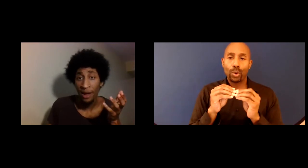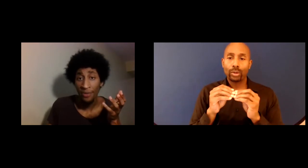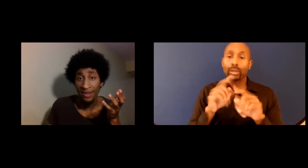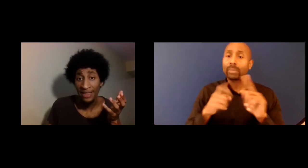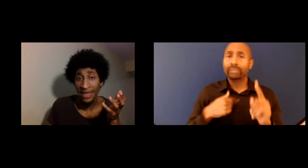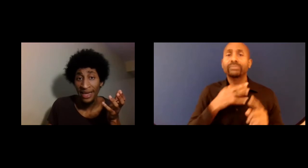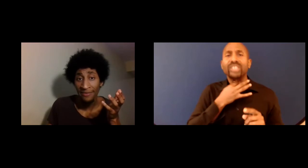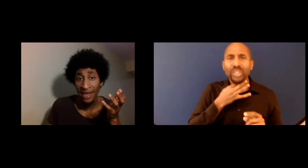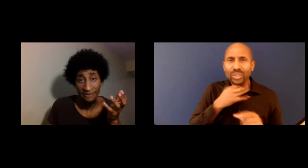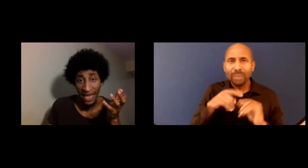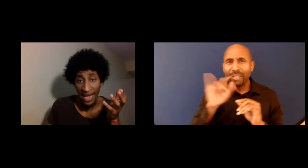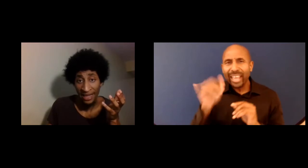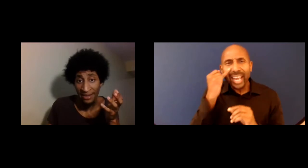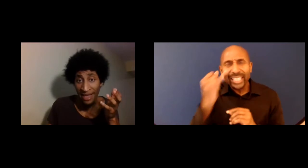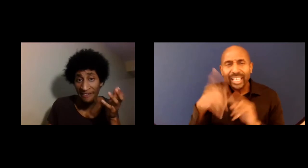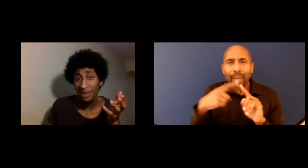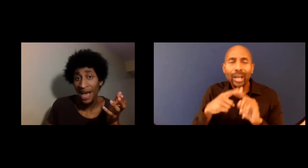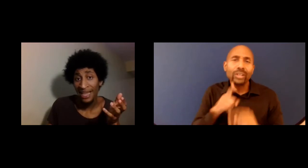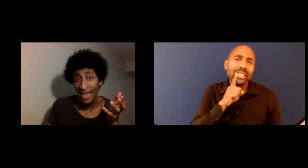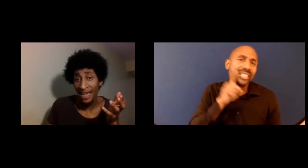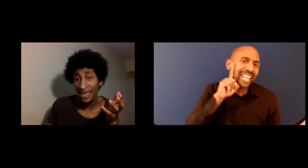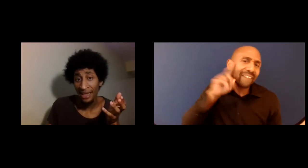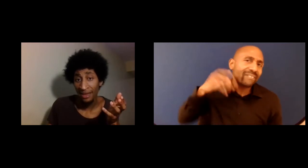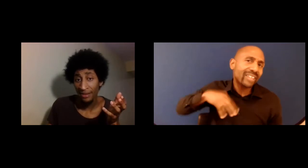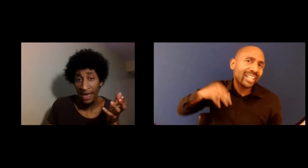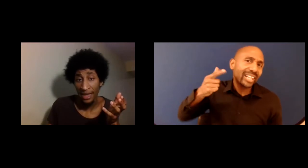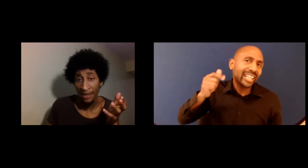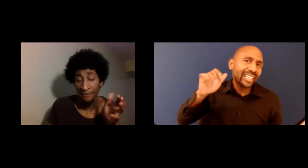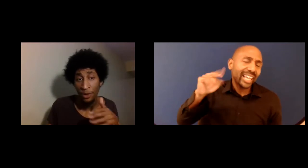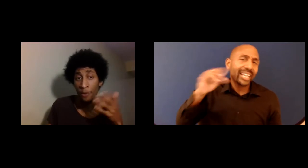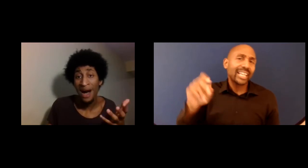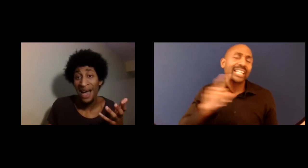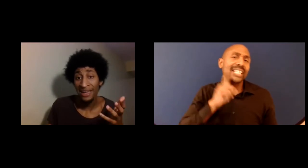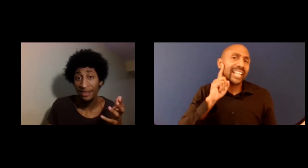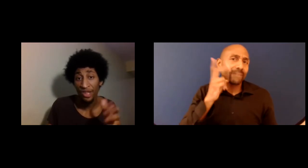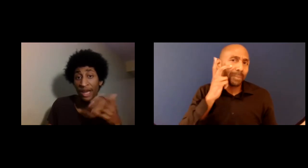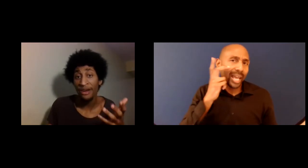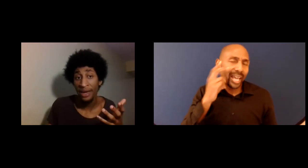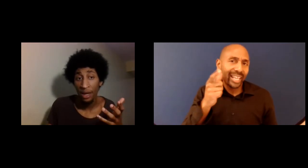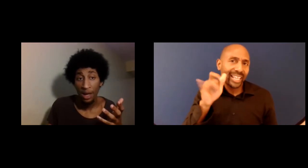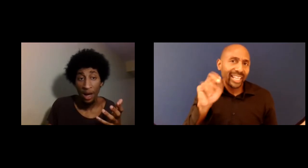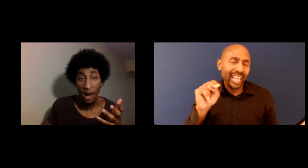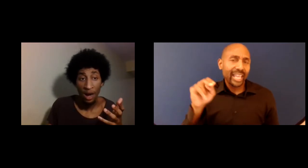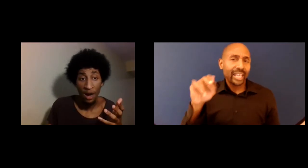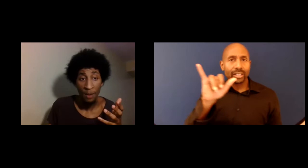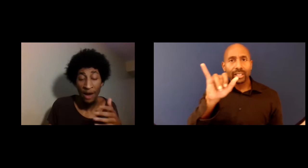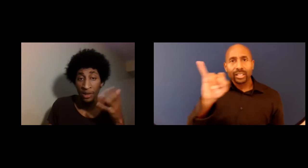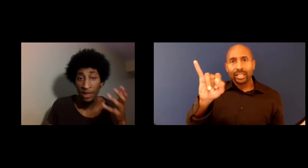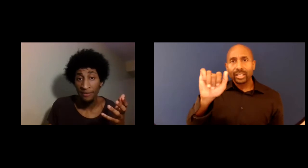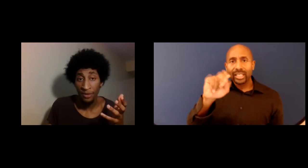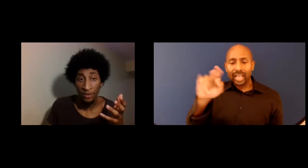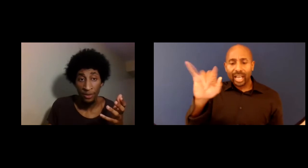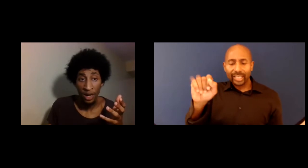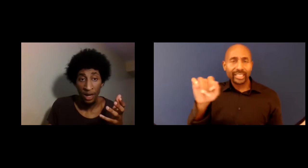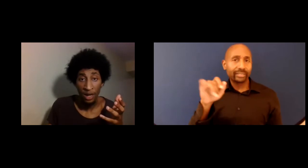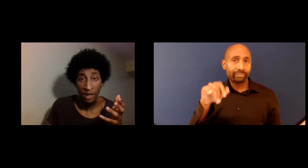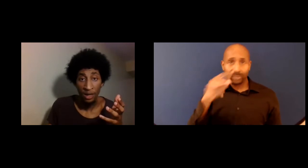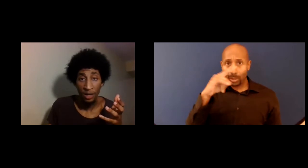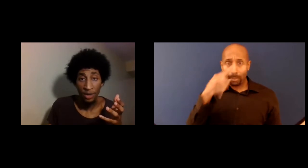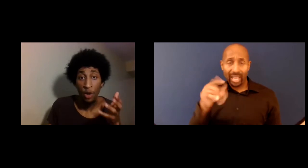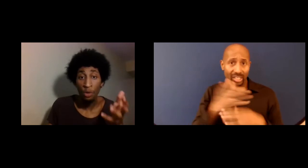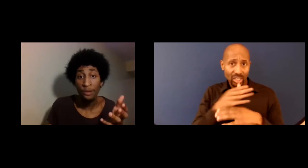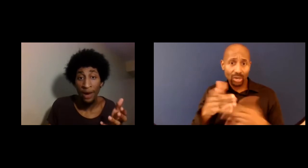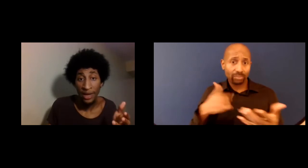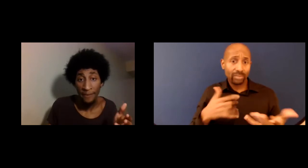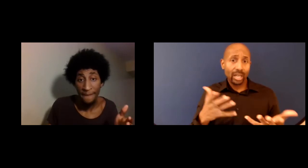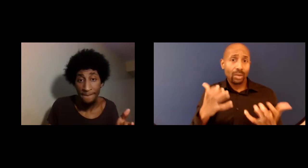curious about this idea of deaf gain and deaf blind gain, Giannis. And if you don't mind sharing, I would love to